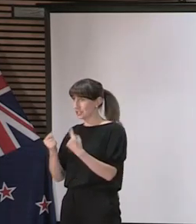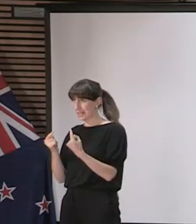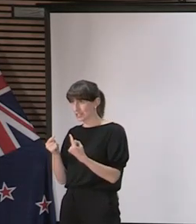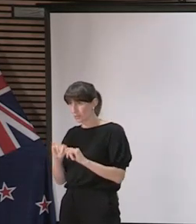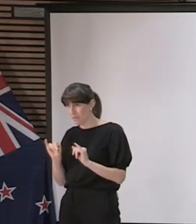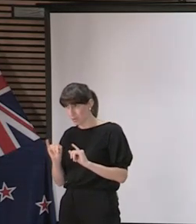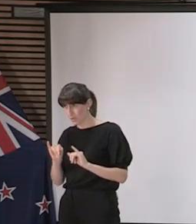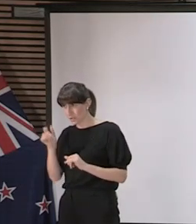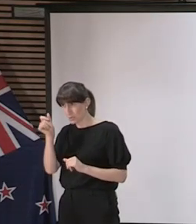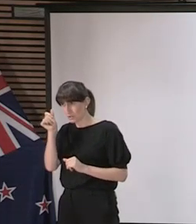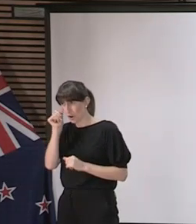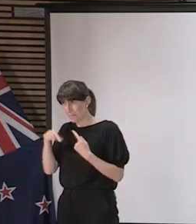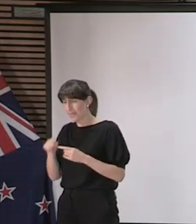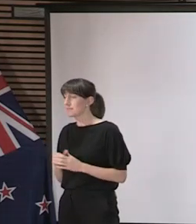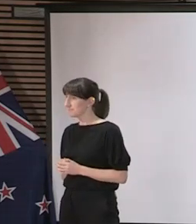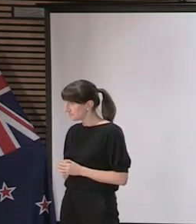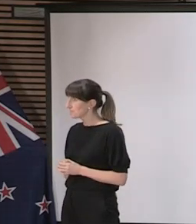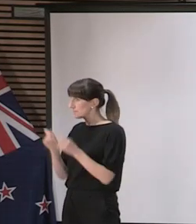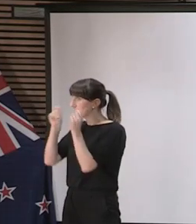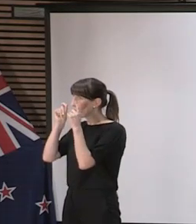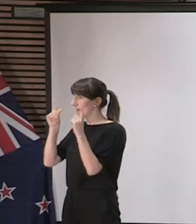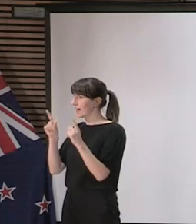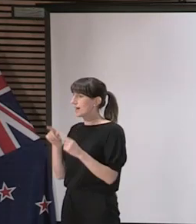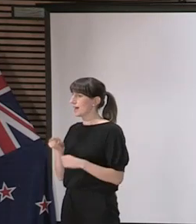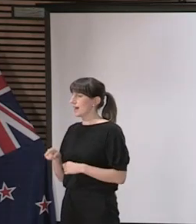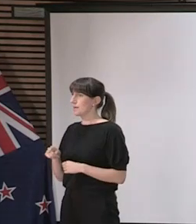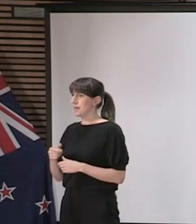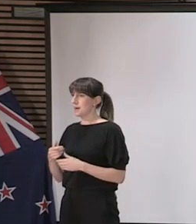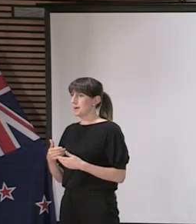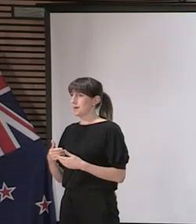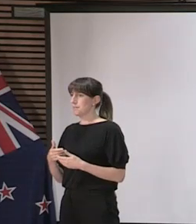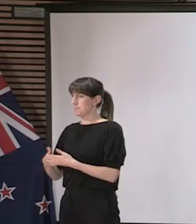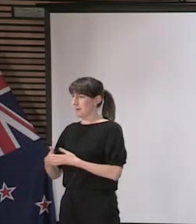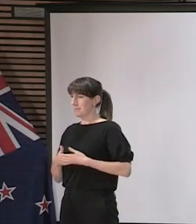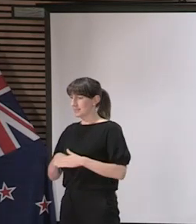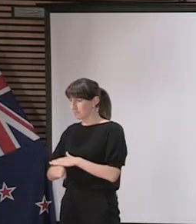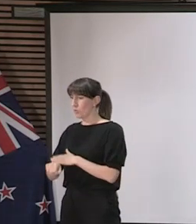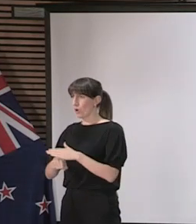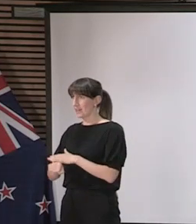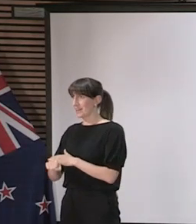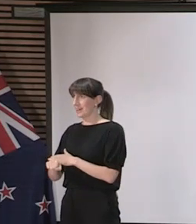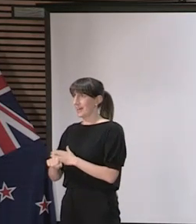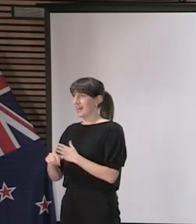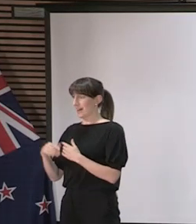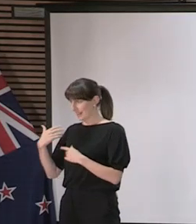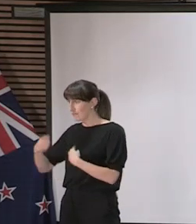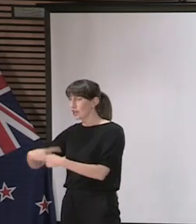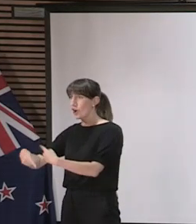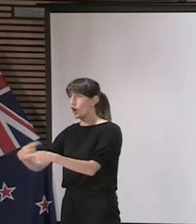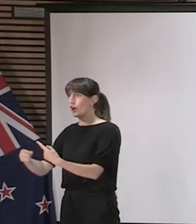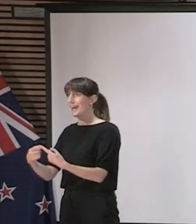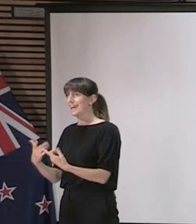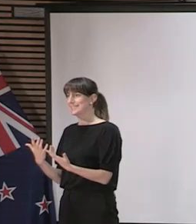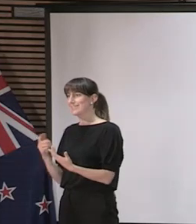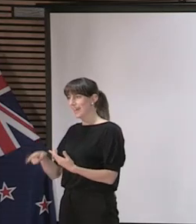people who are working in those critical health workforces. You know, babies don't stop coming just because we're in level 4 lockdown, and so I take